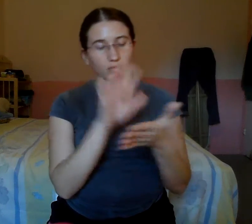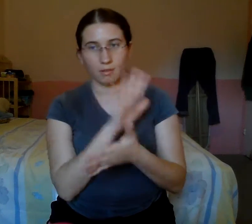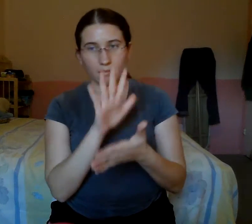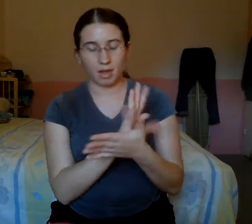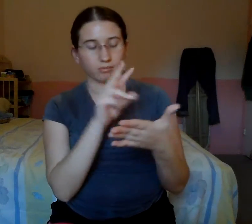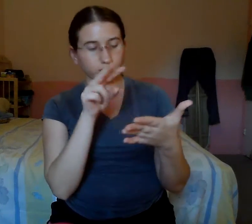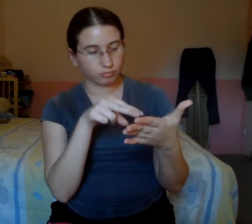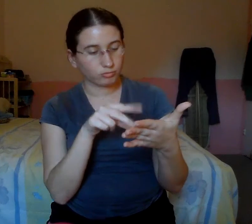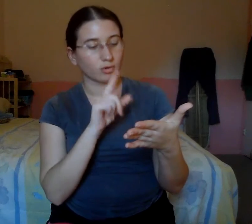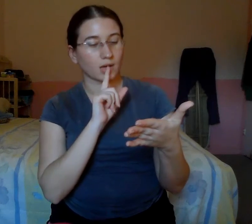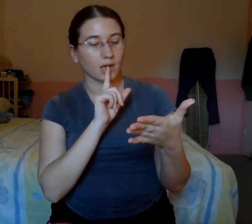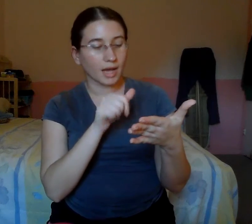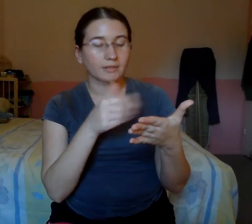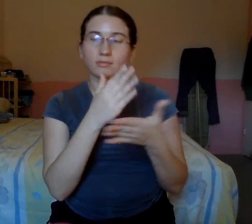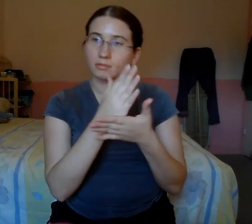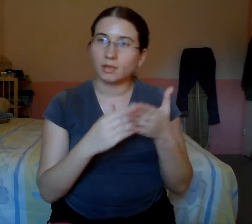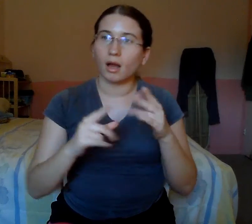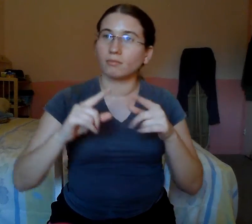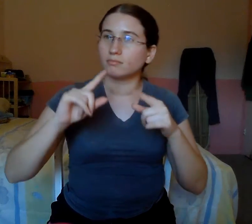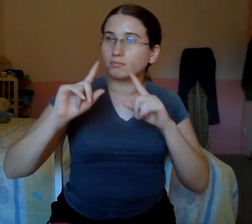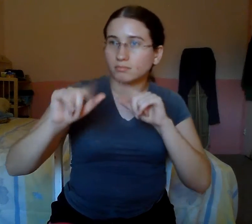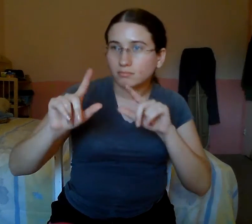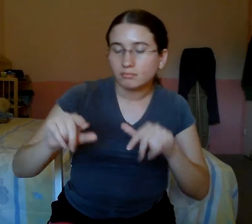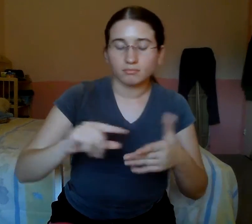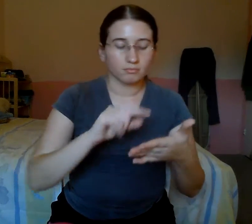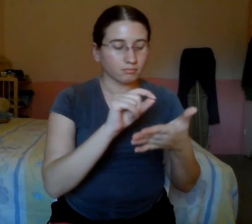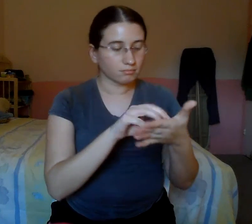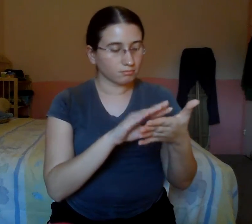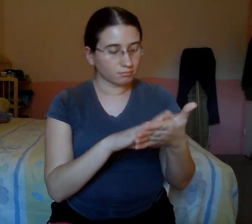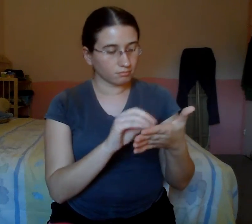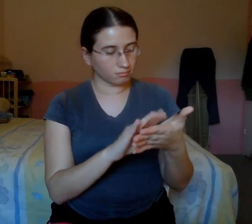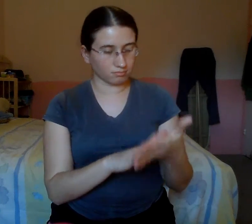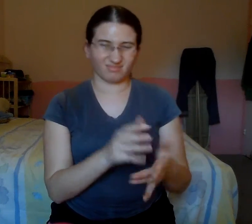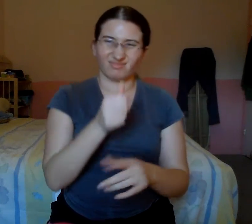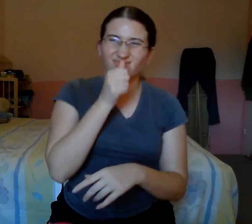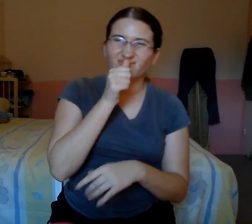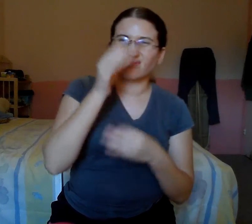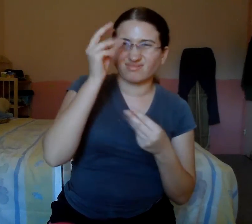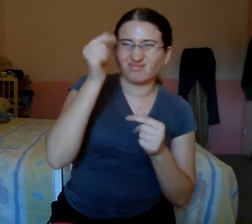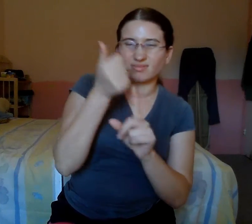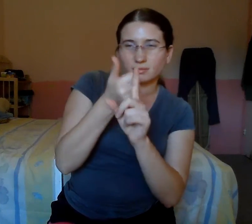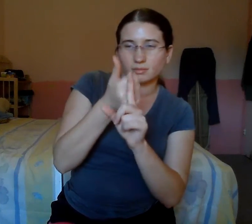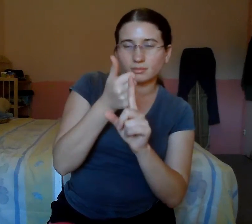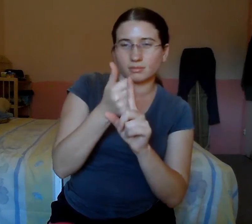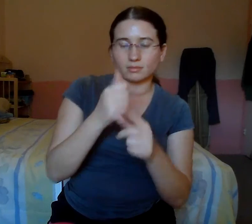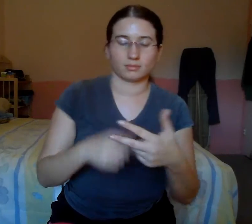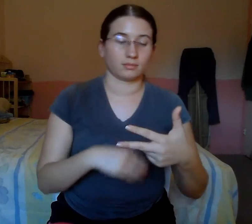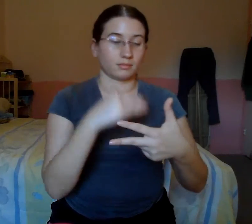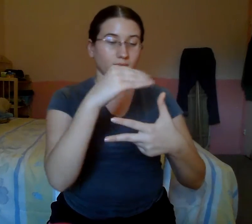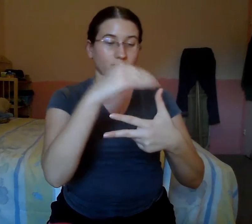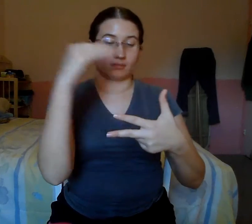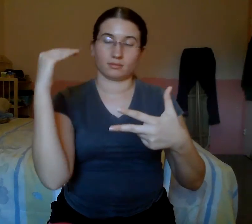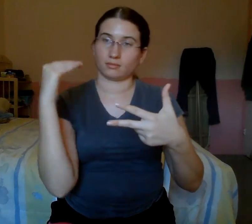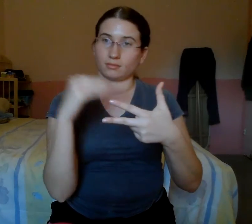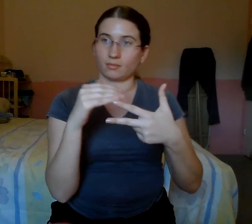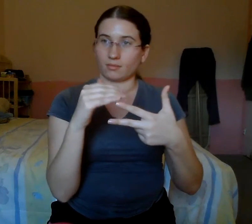answer the first few questions, and just kind of see what you can think about on your own. And then after we have that private think time, we're